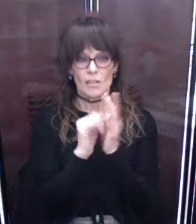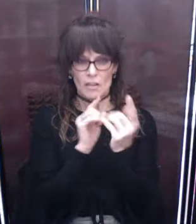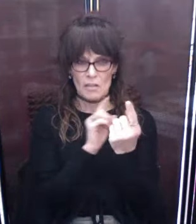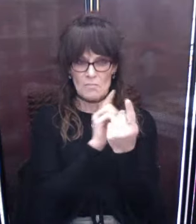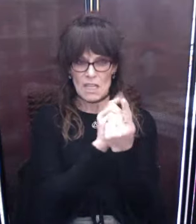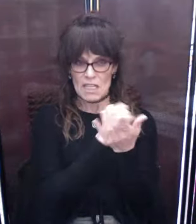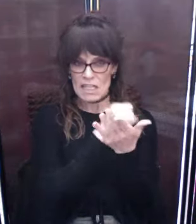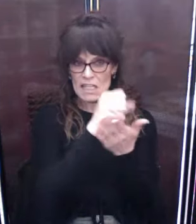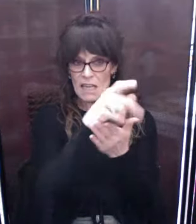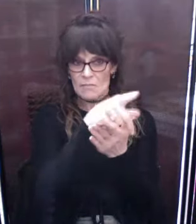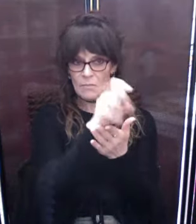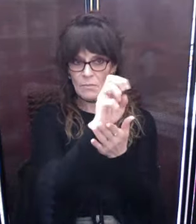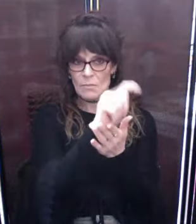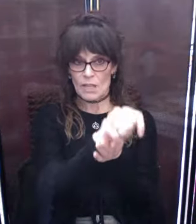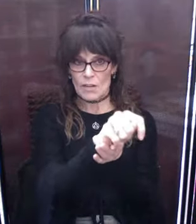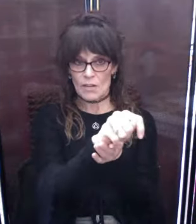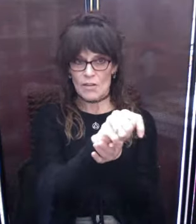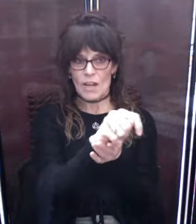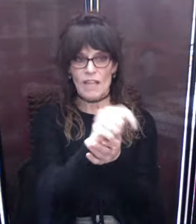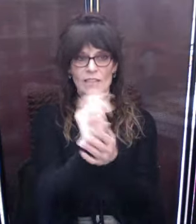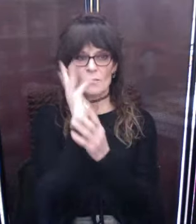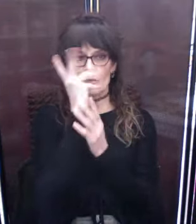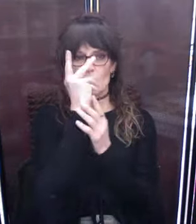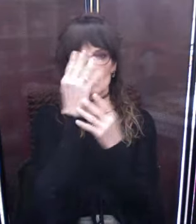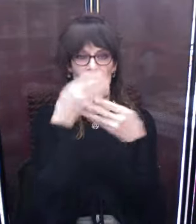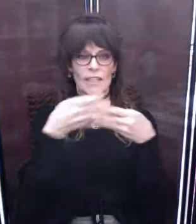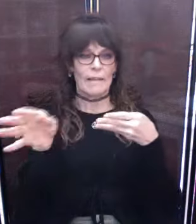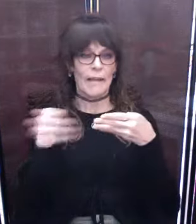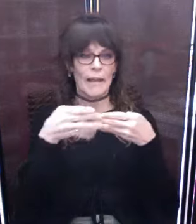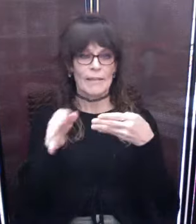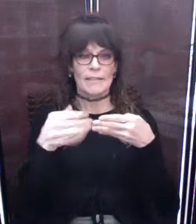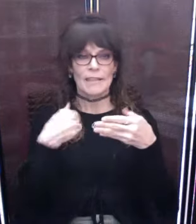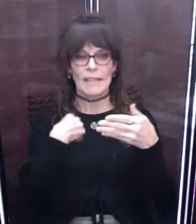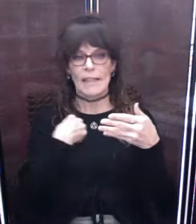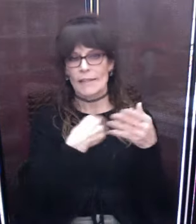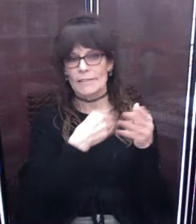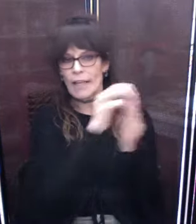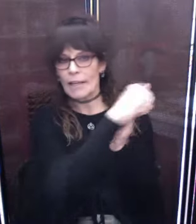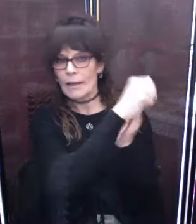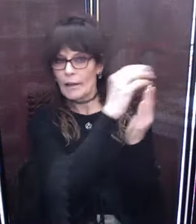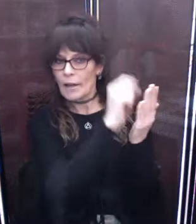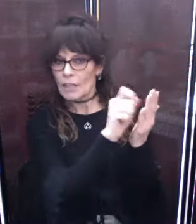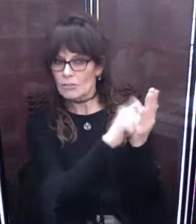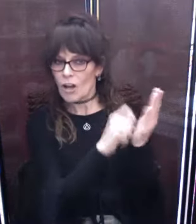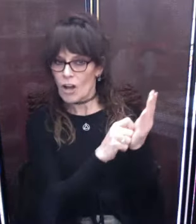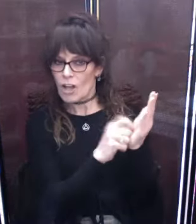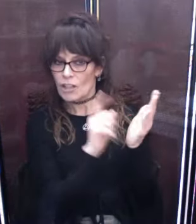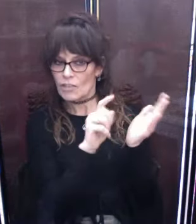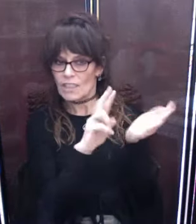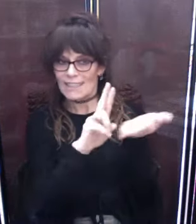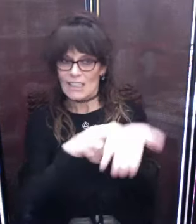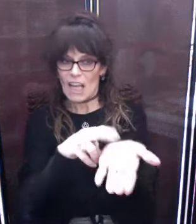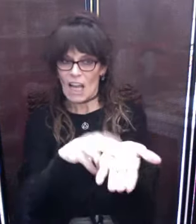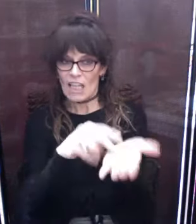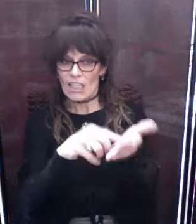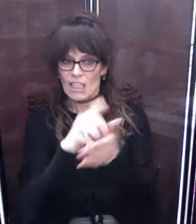pearly gates, and he's got some kind of a log there, some kind of a guest book that you got to sign in, and they check, have you been good?